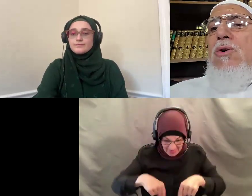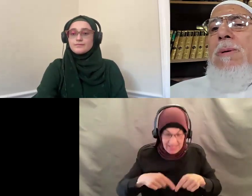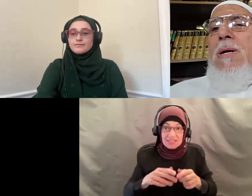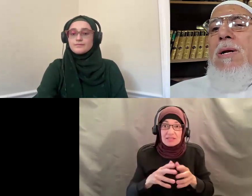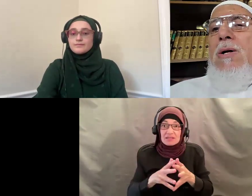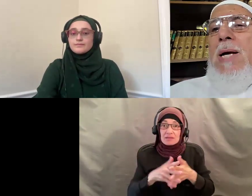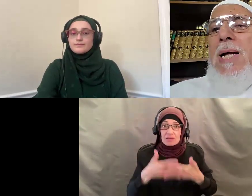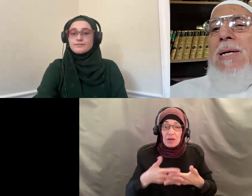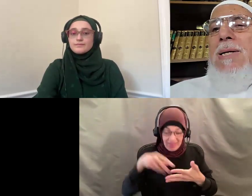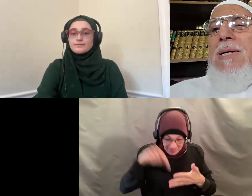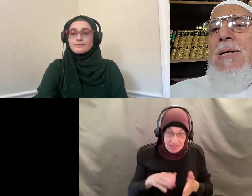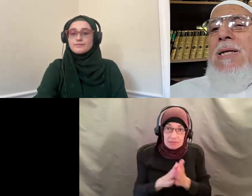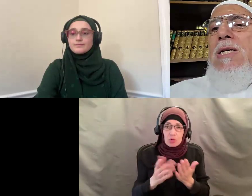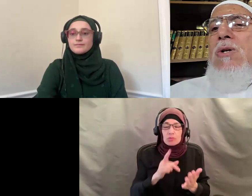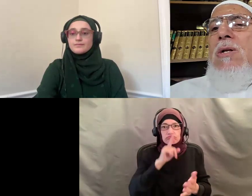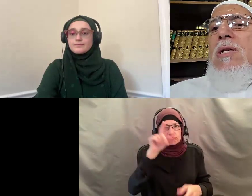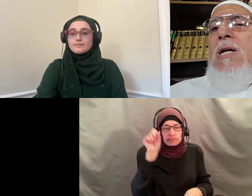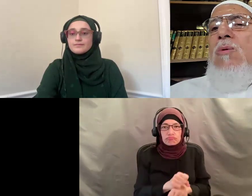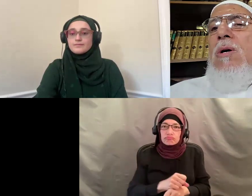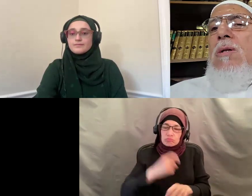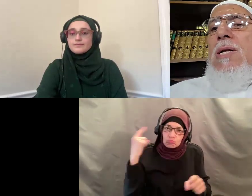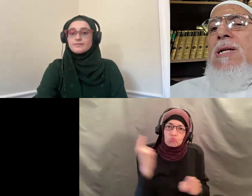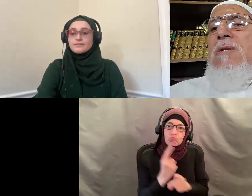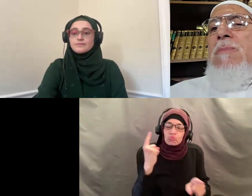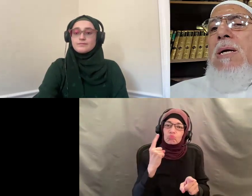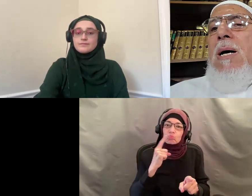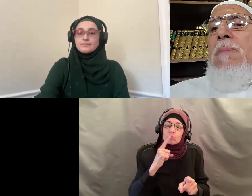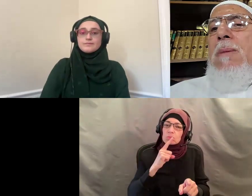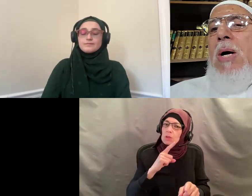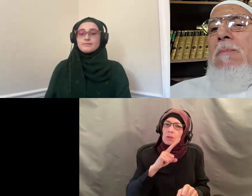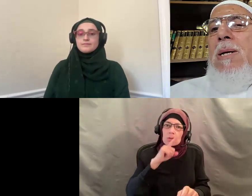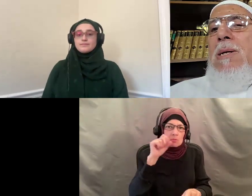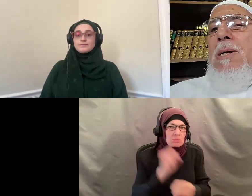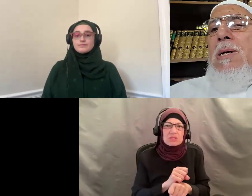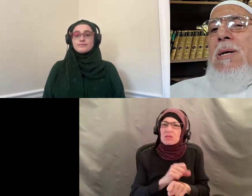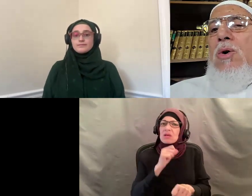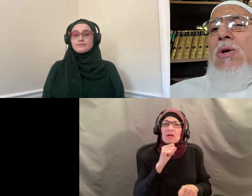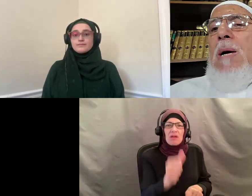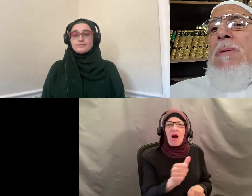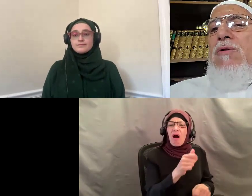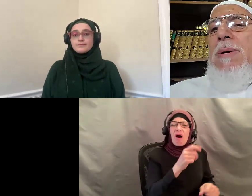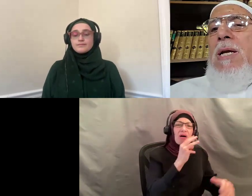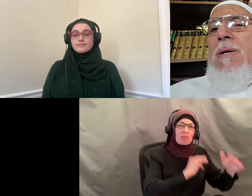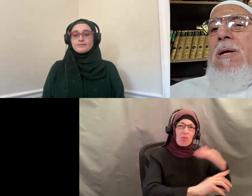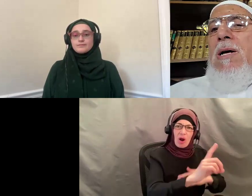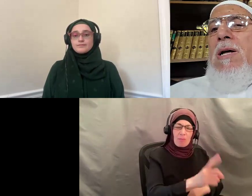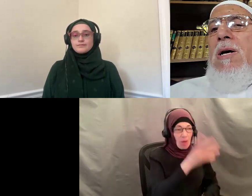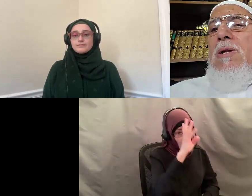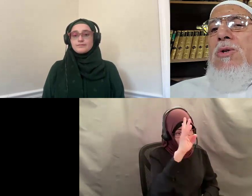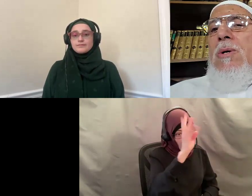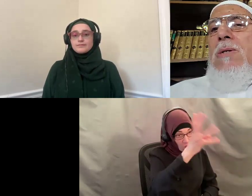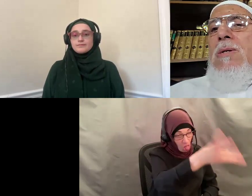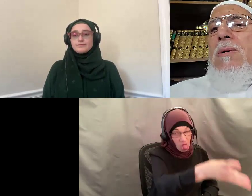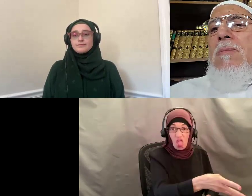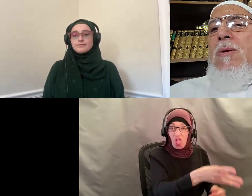a noble Quran. It is not a word that is made up by Muhammad or copied from any